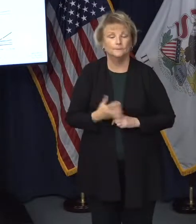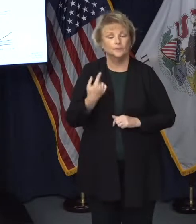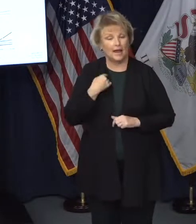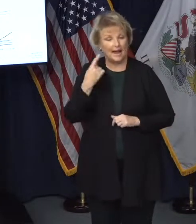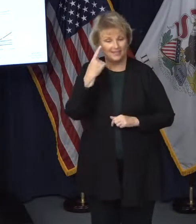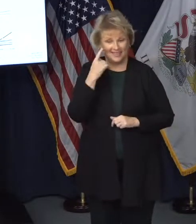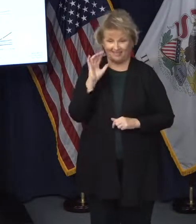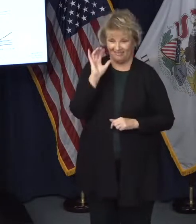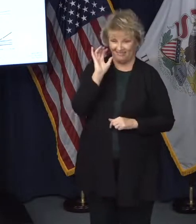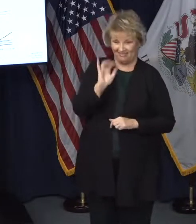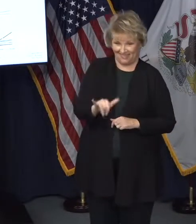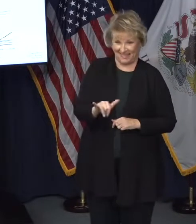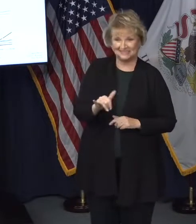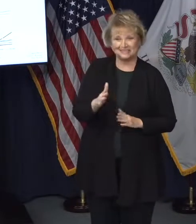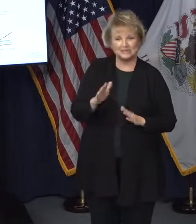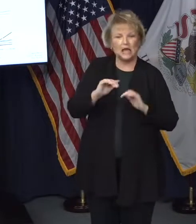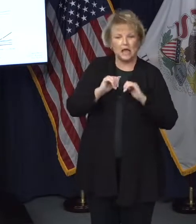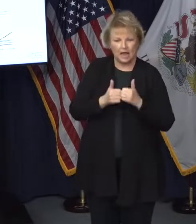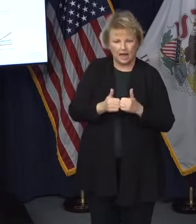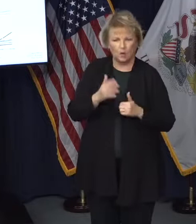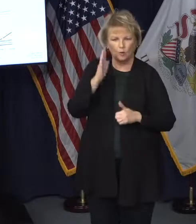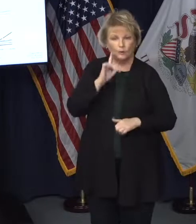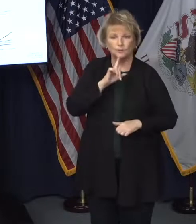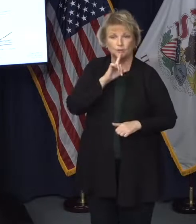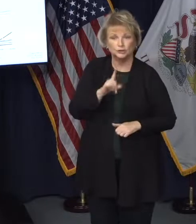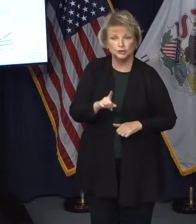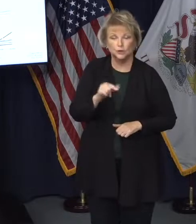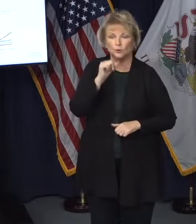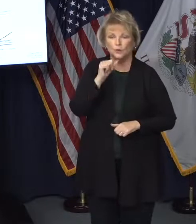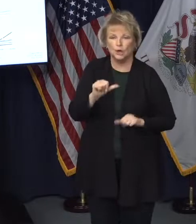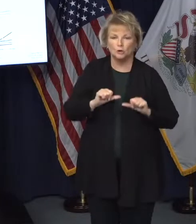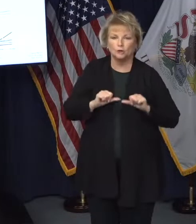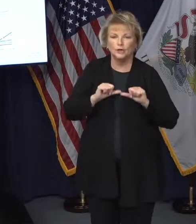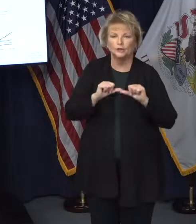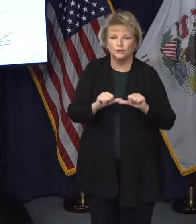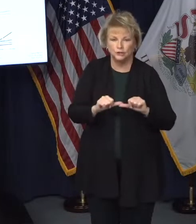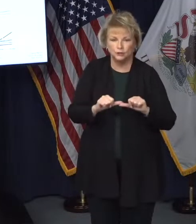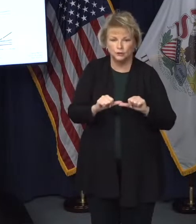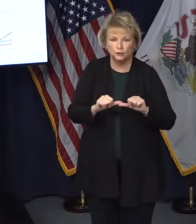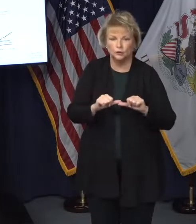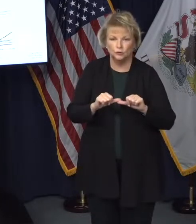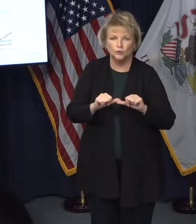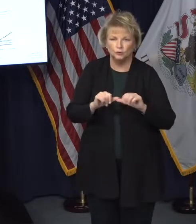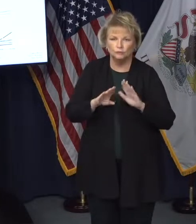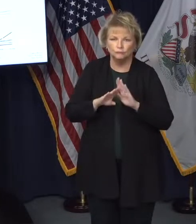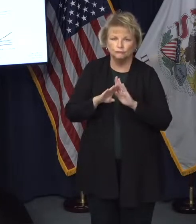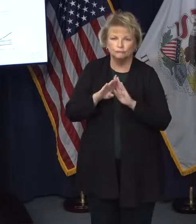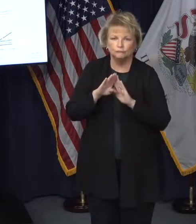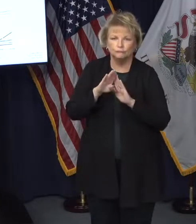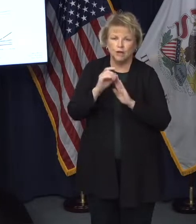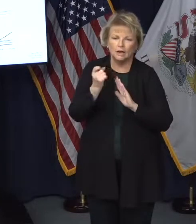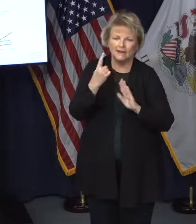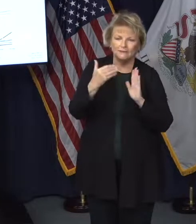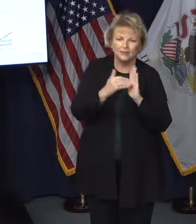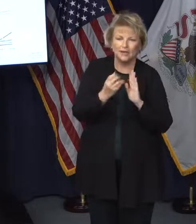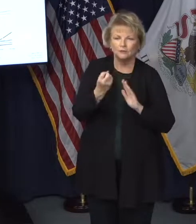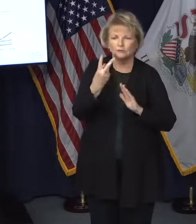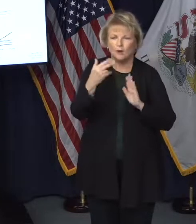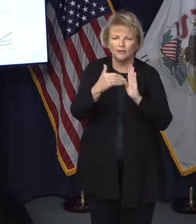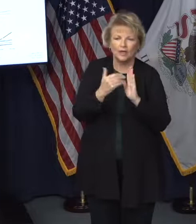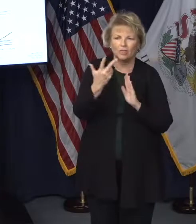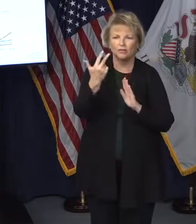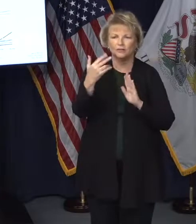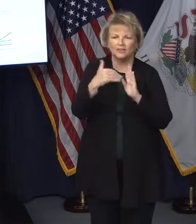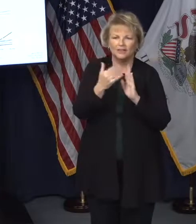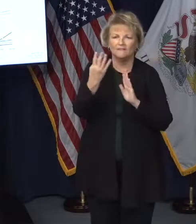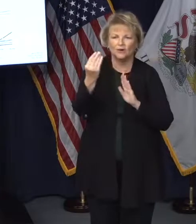think that is our path to making sure that we don't continue to go past our 11 to 12 to 13 to 14.